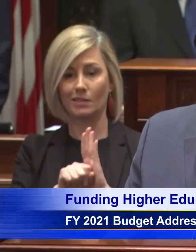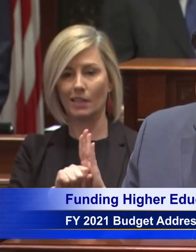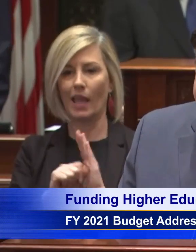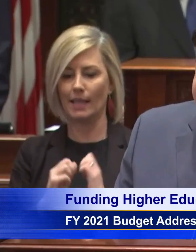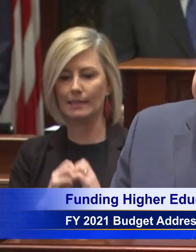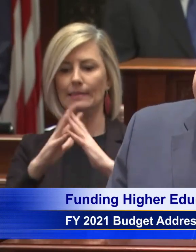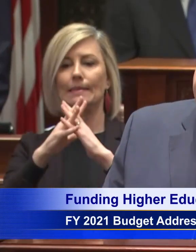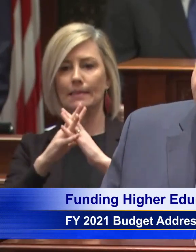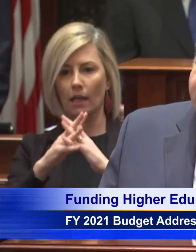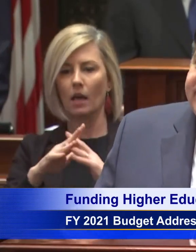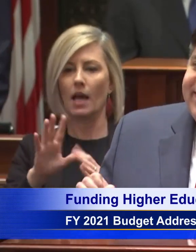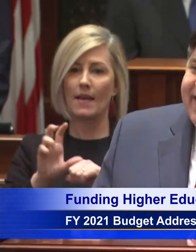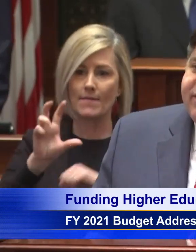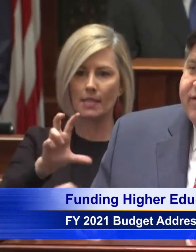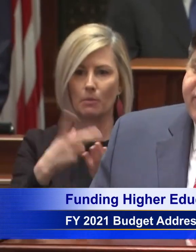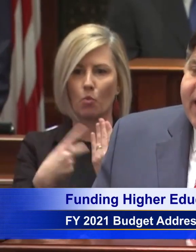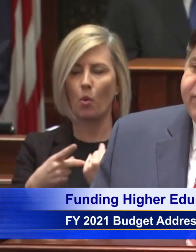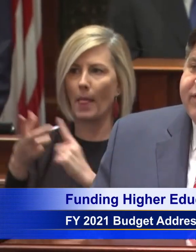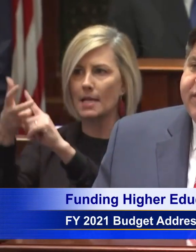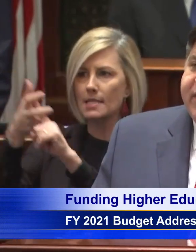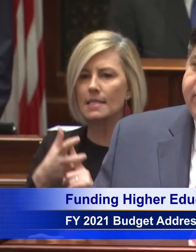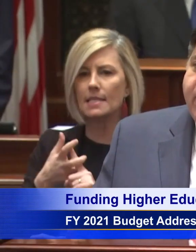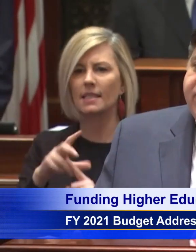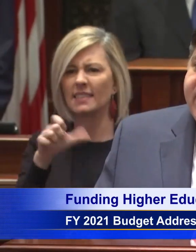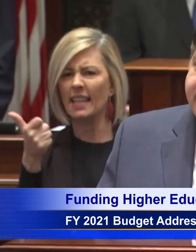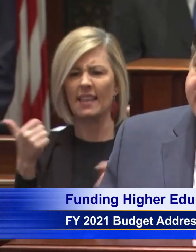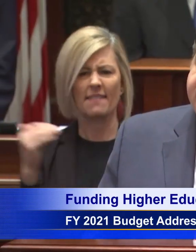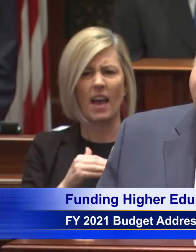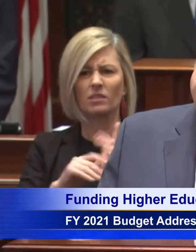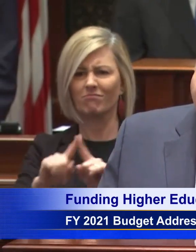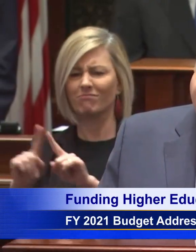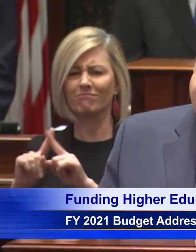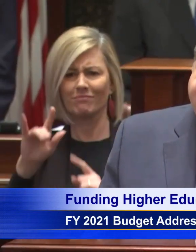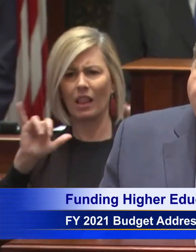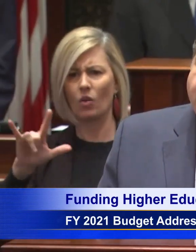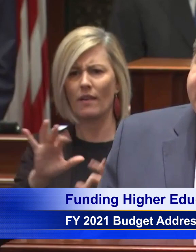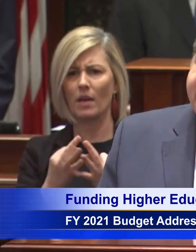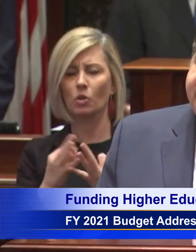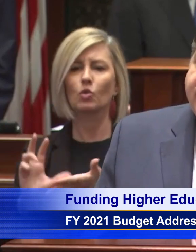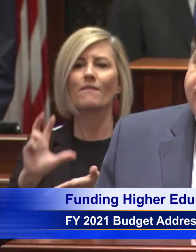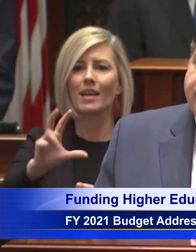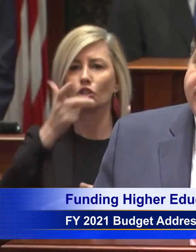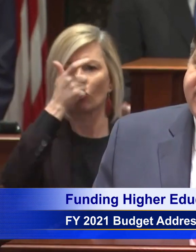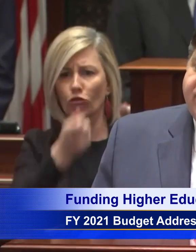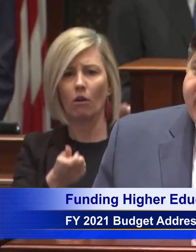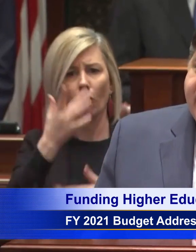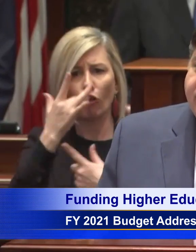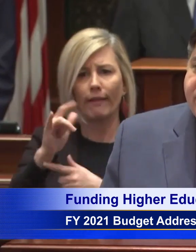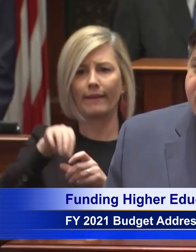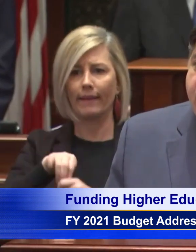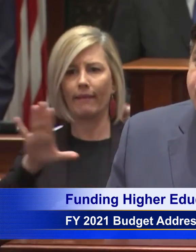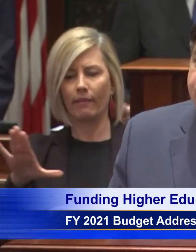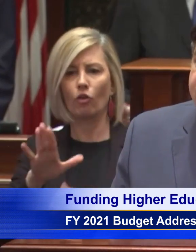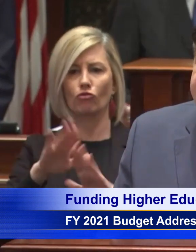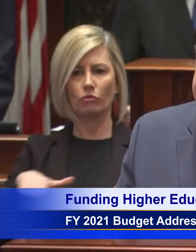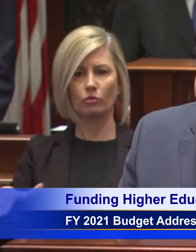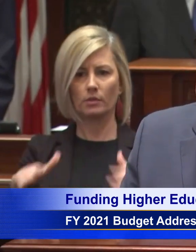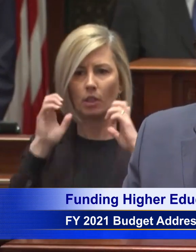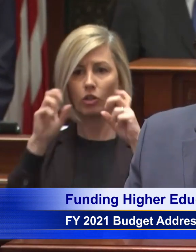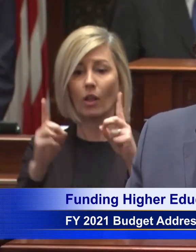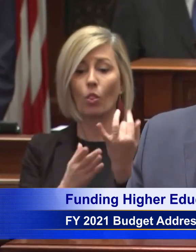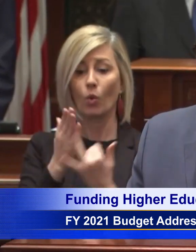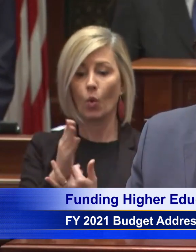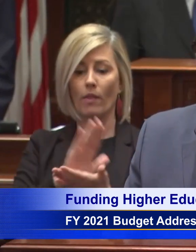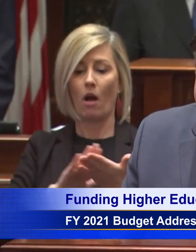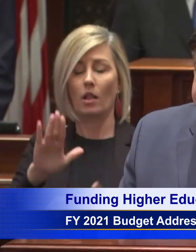investment program that lured tens of thousands of Illinois families to invest early in their children's educations through the